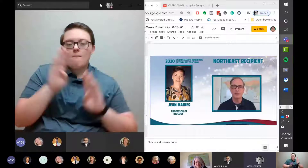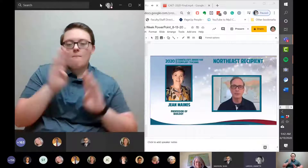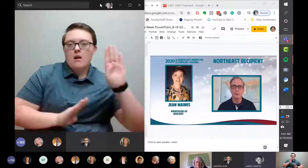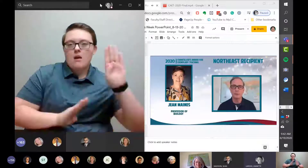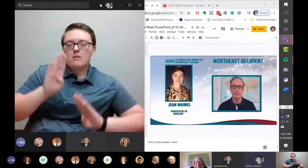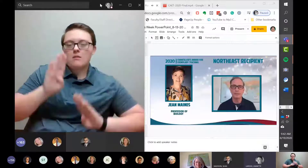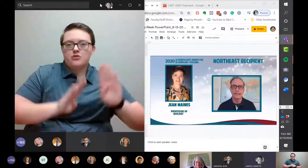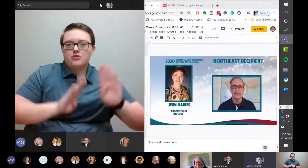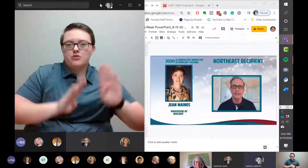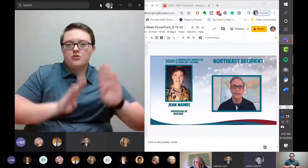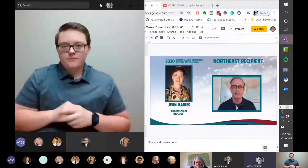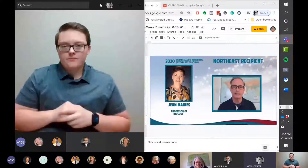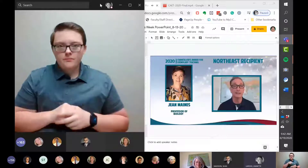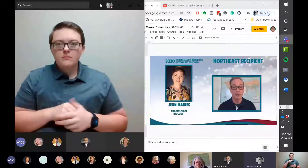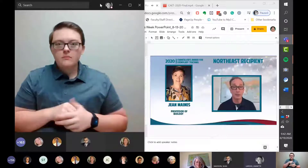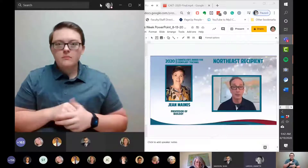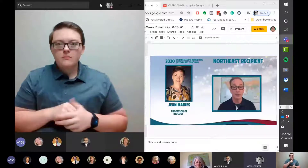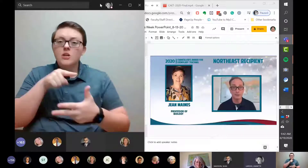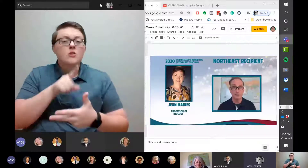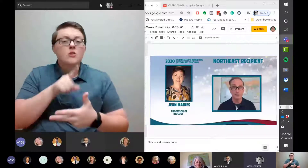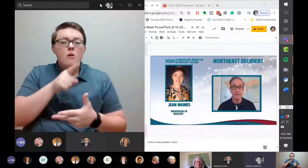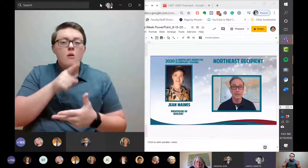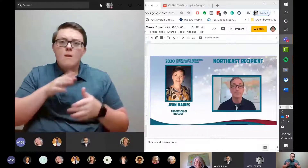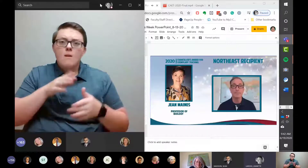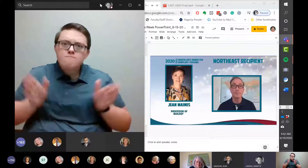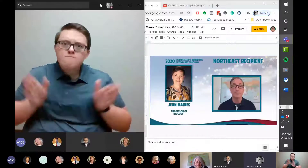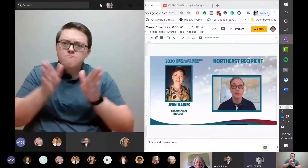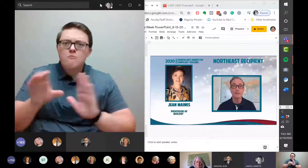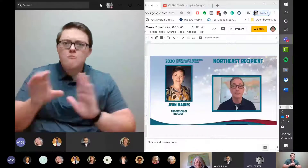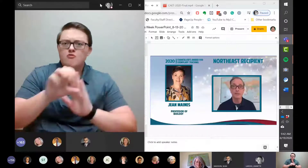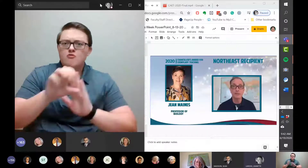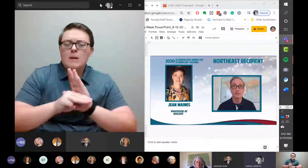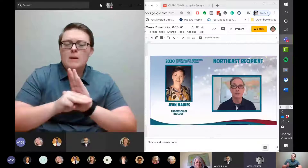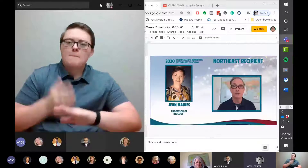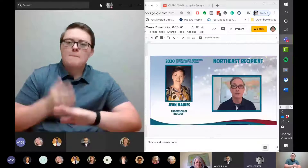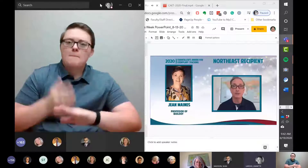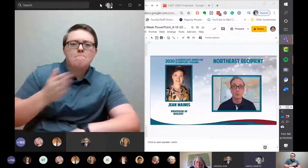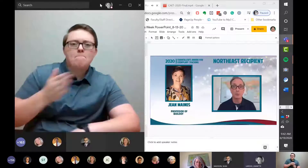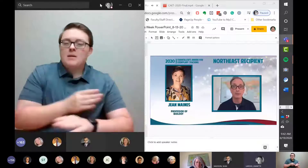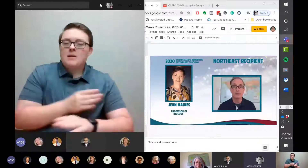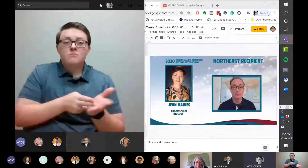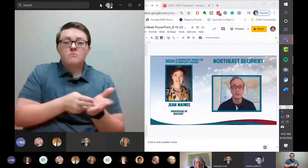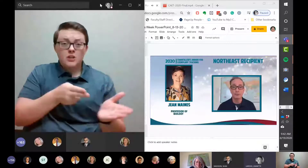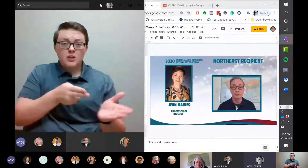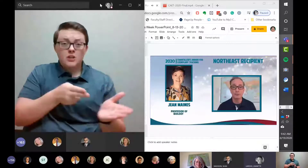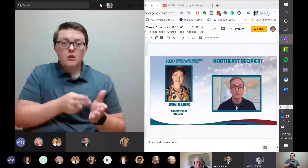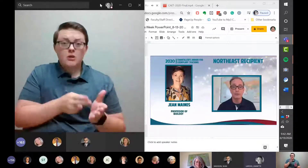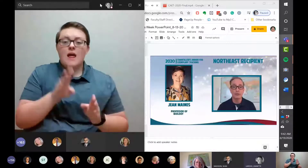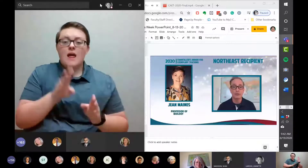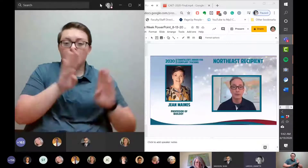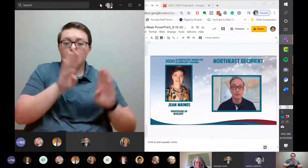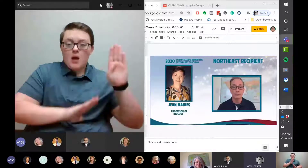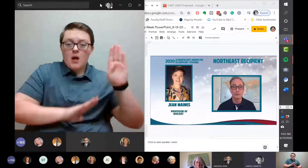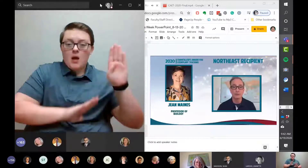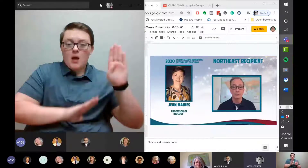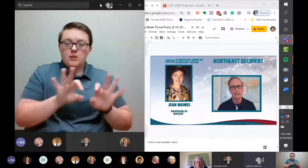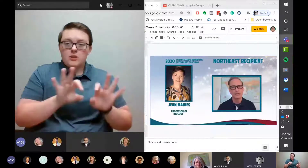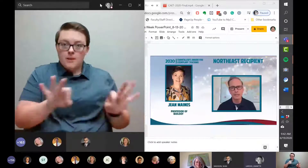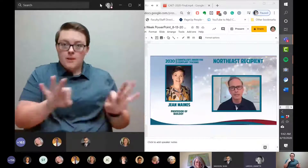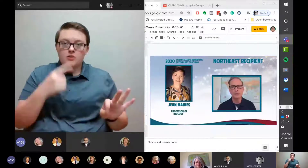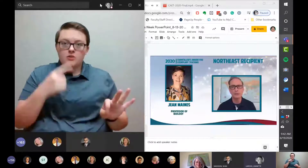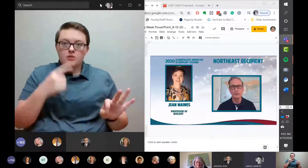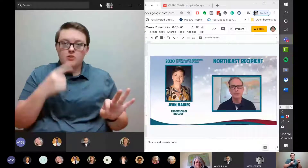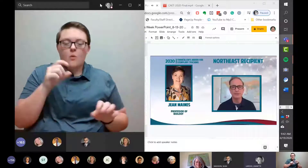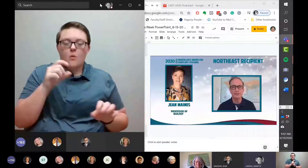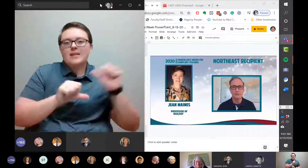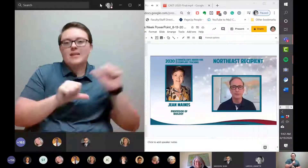for continual curriculum enhancement and the assurance that both biology for science majors 1 and 2 remain current